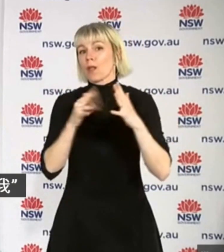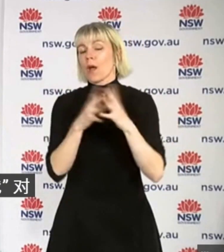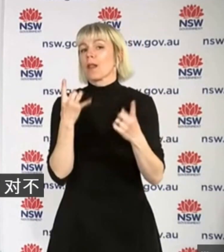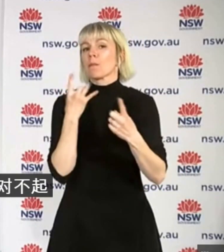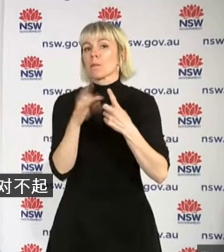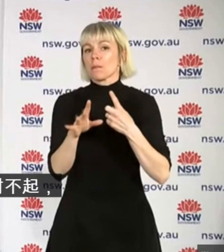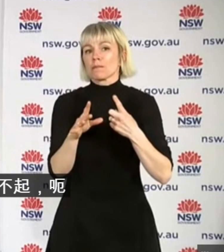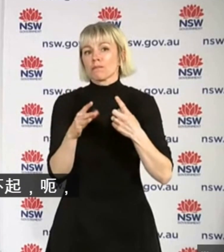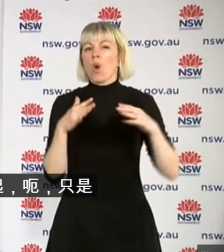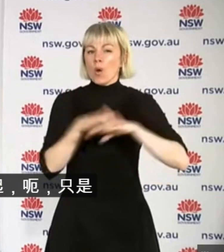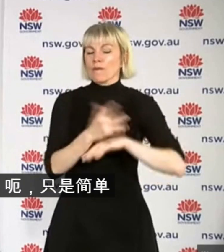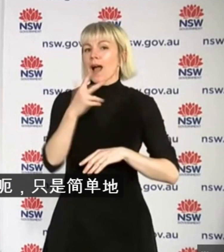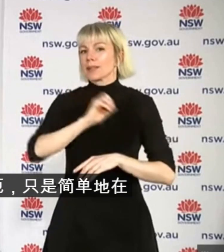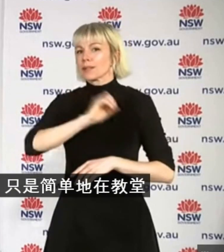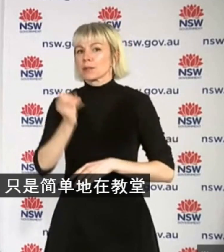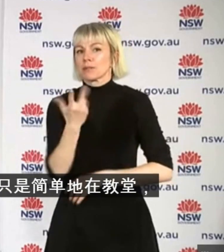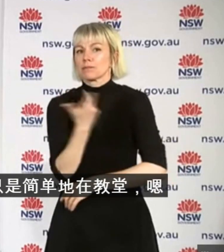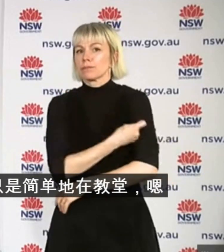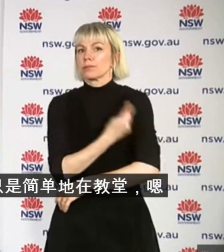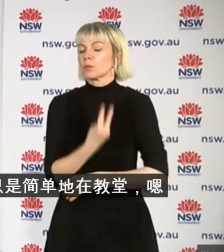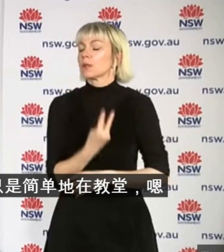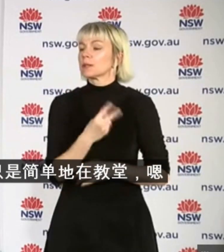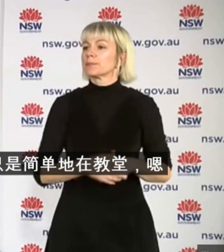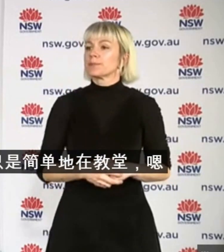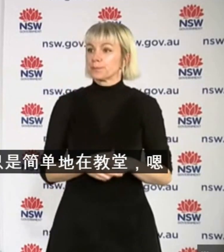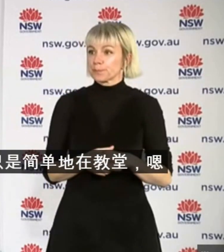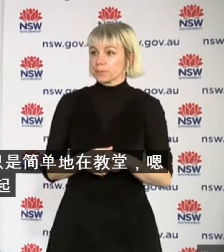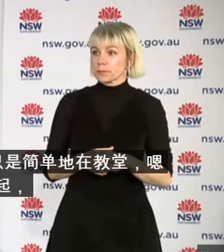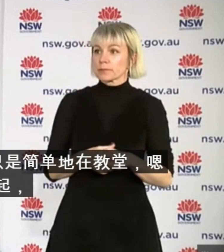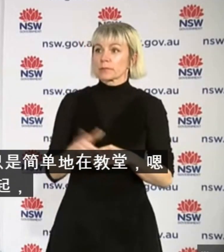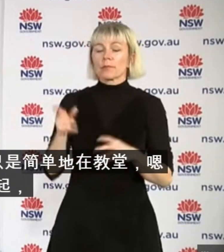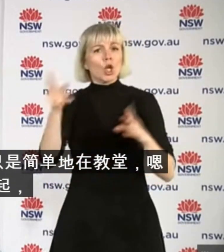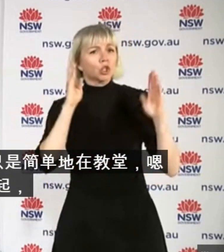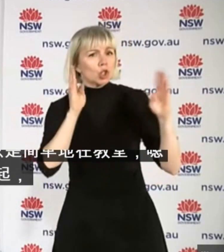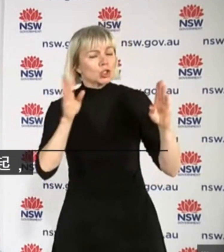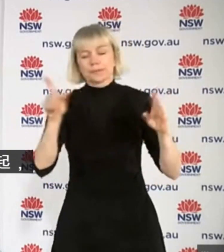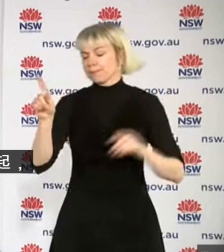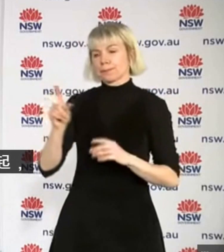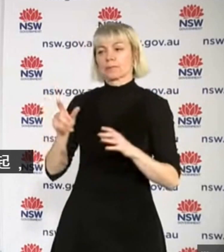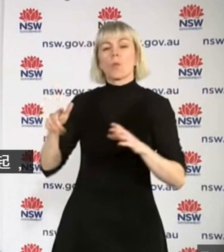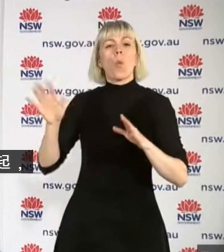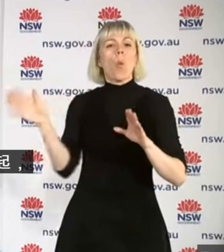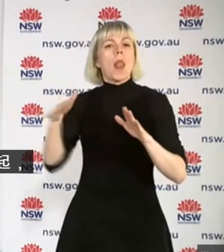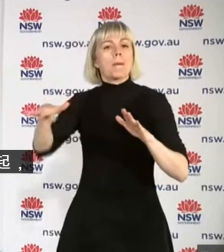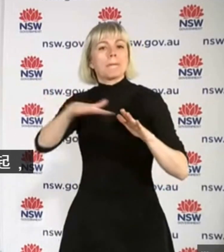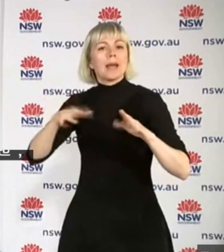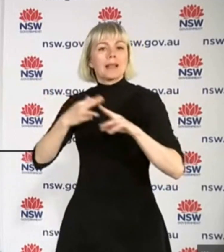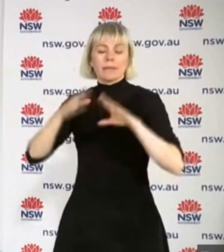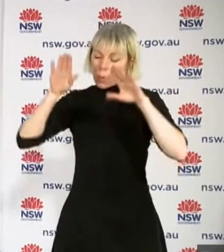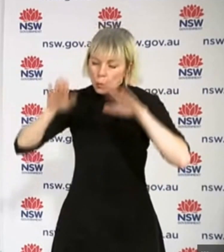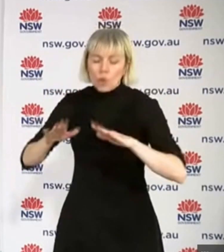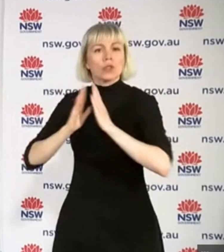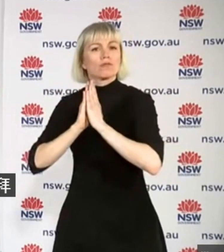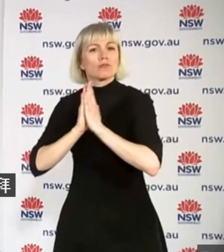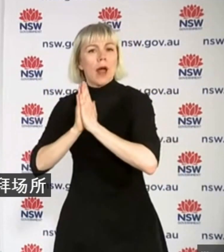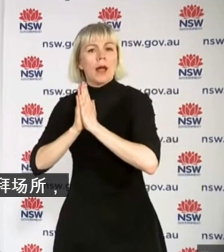I'm sorry? Just on churches, briefly. It's places of worship. It's sorry. more than just churches, yeah. Churches and places of worship. Yeah. So